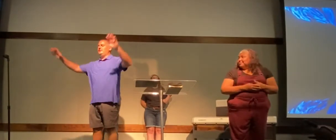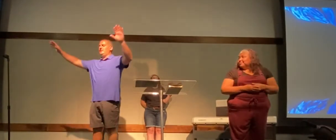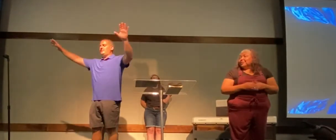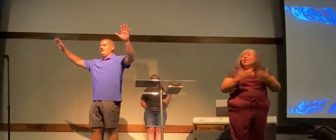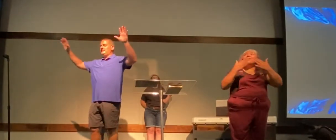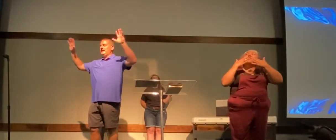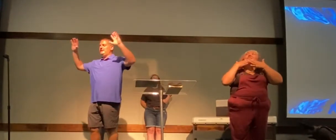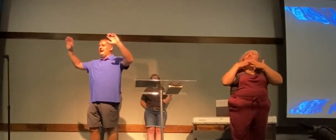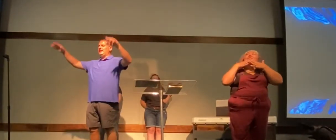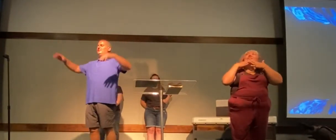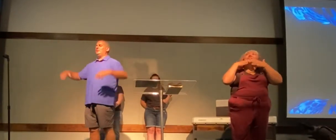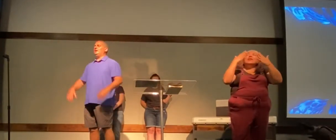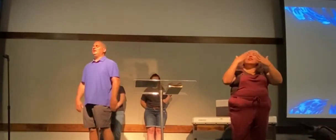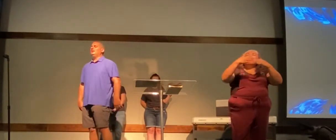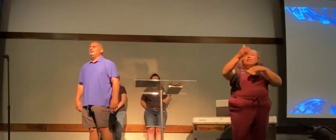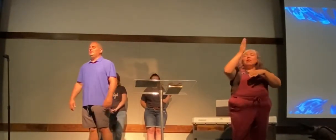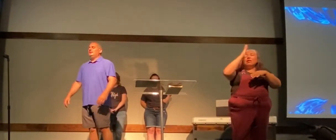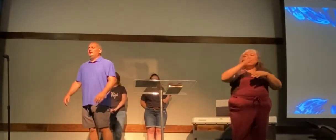Thank you for your freedom. Thank you, God,